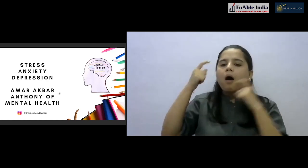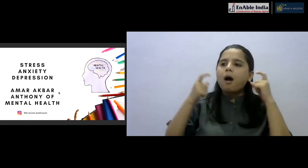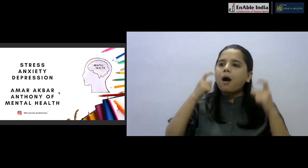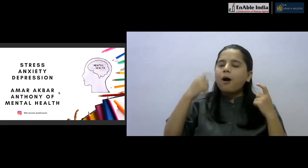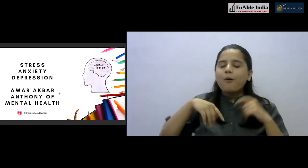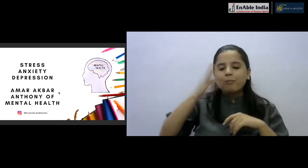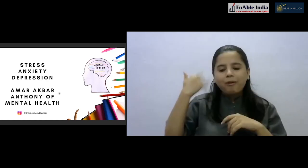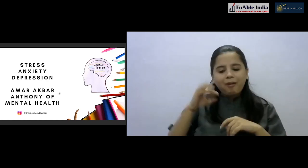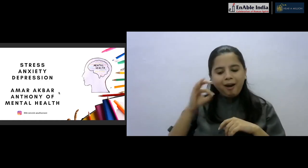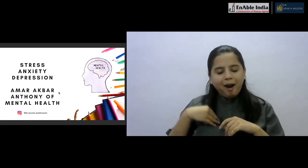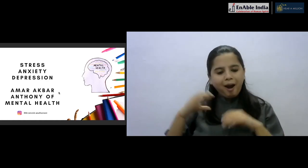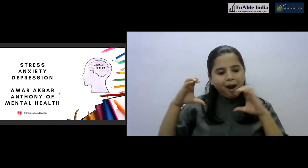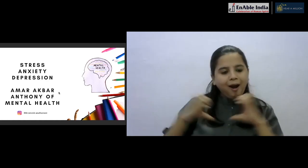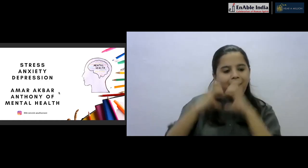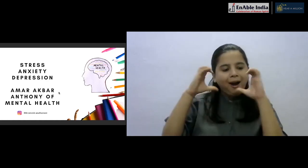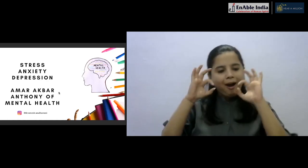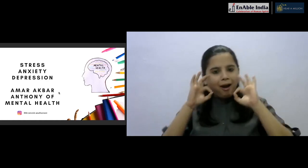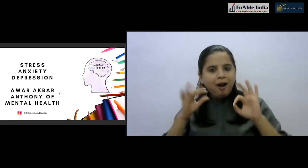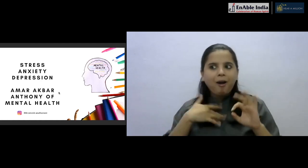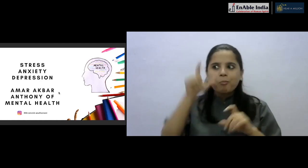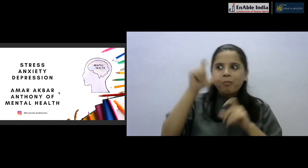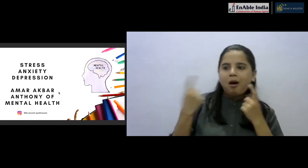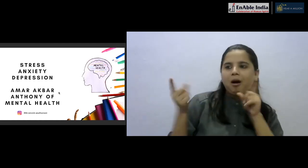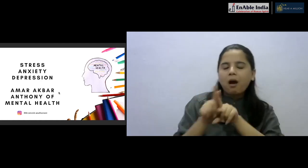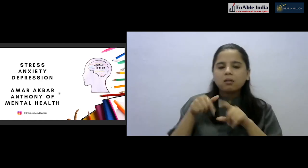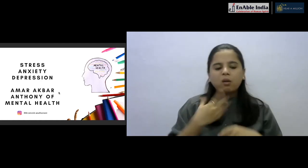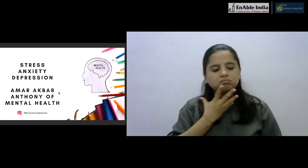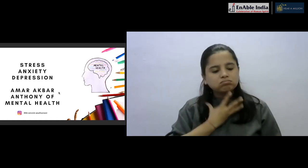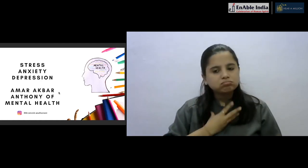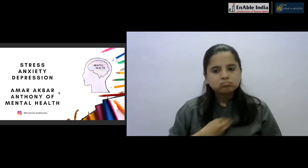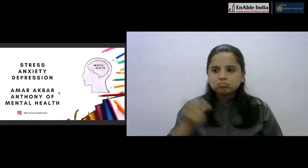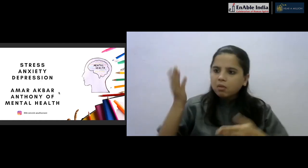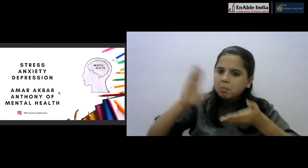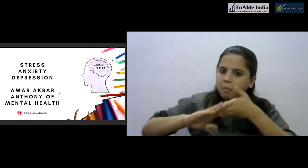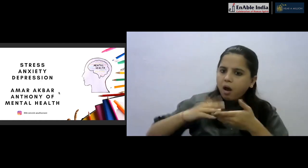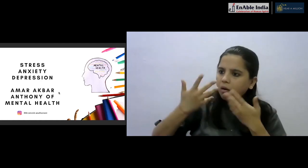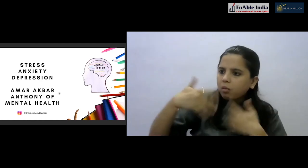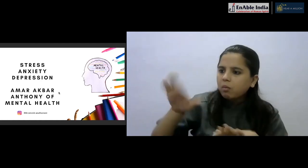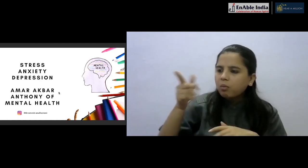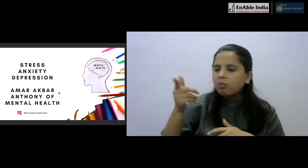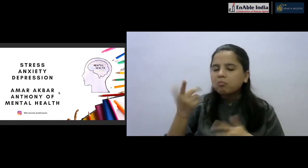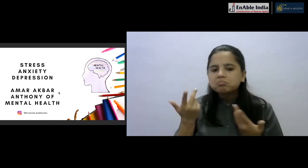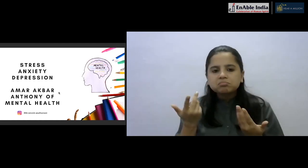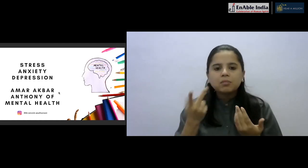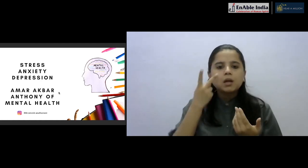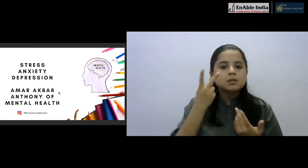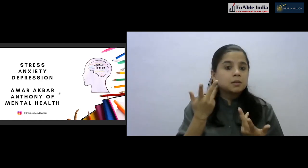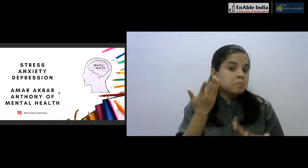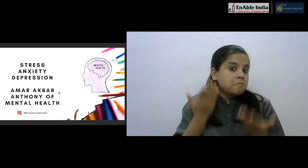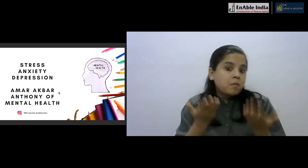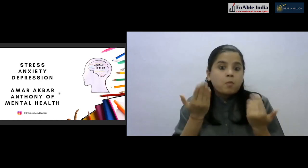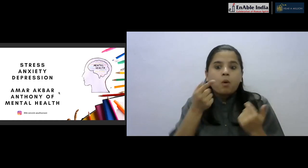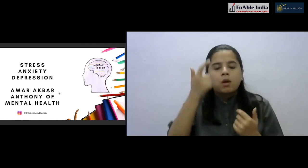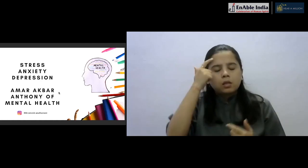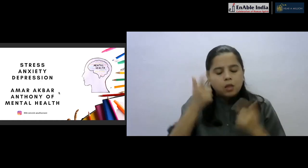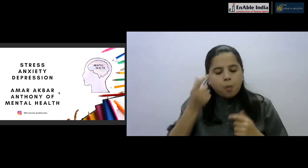the times that you spent with that person, and now you are feeling sad about it. Okay, and that can lead to